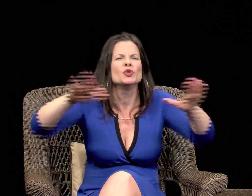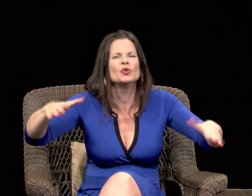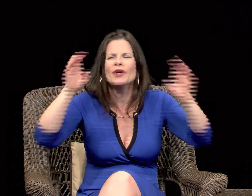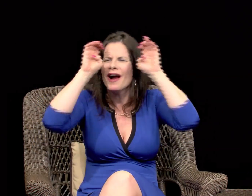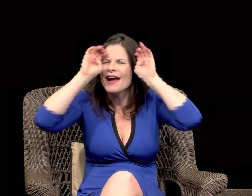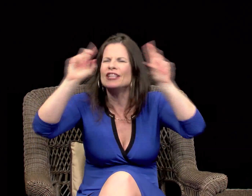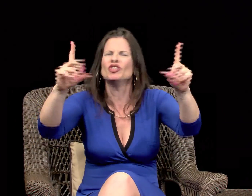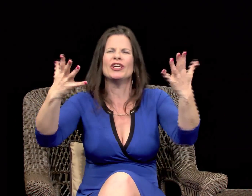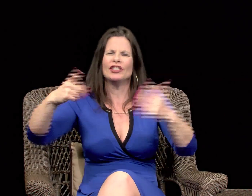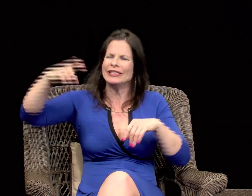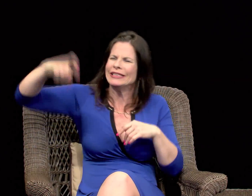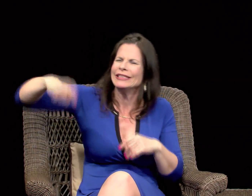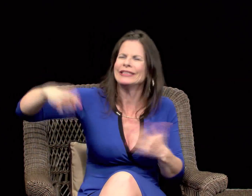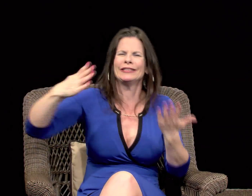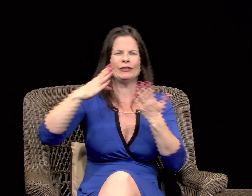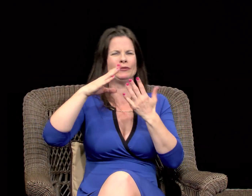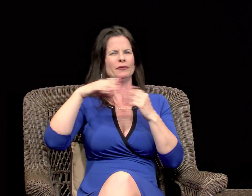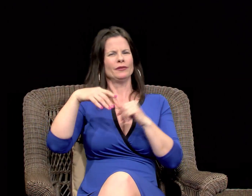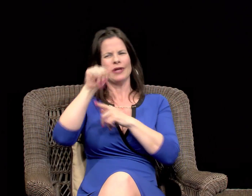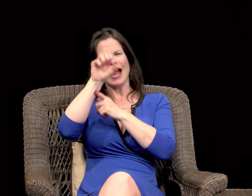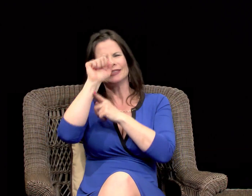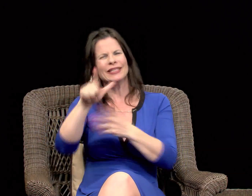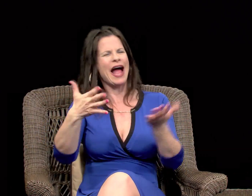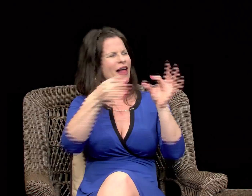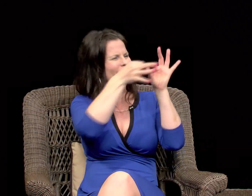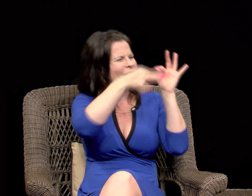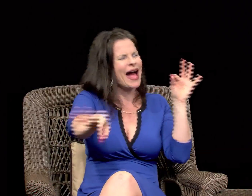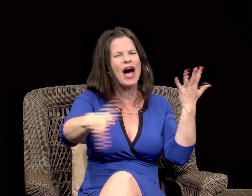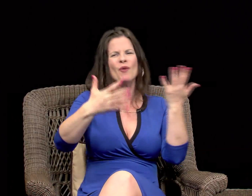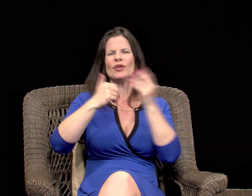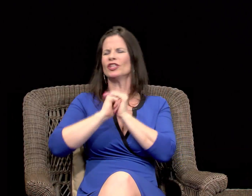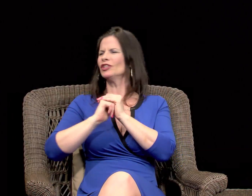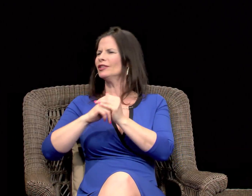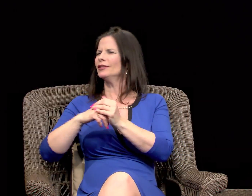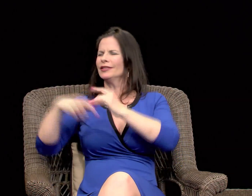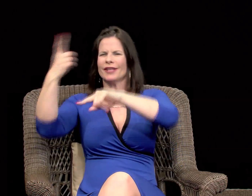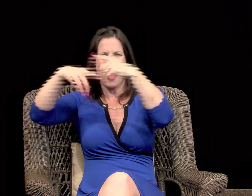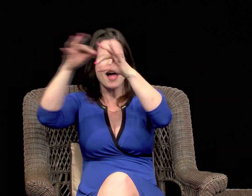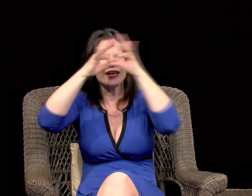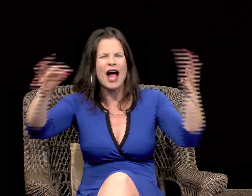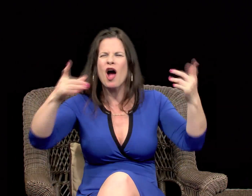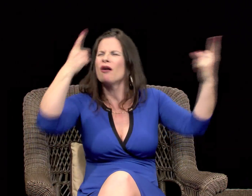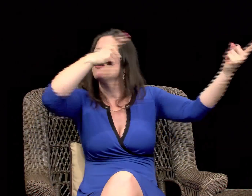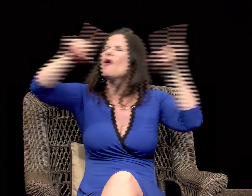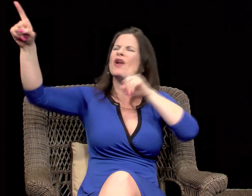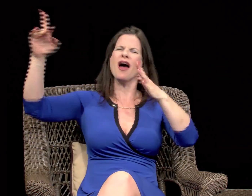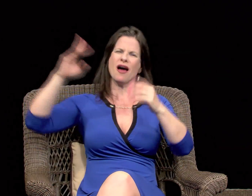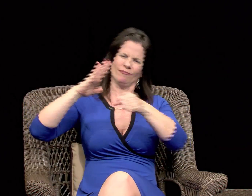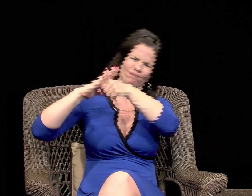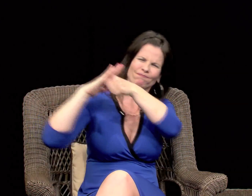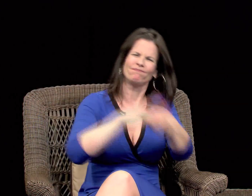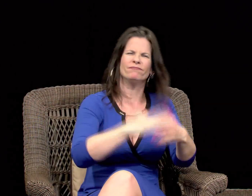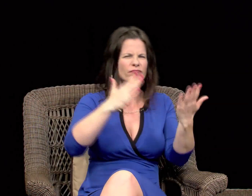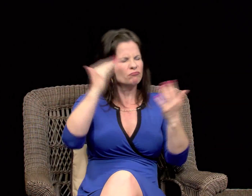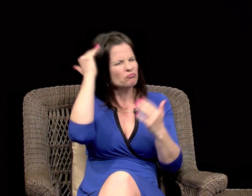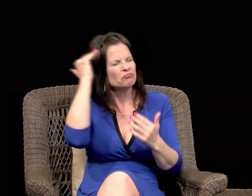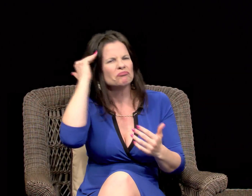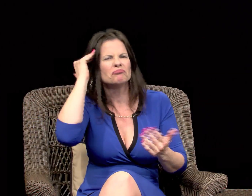in relation to deaf children, deaf education, their needs, ASL as a sign language, bilingualism,